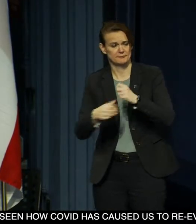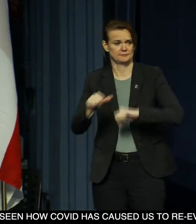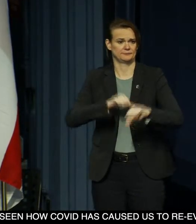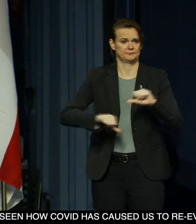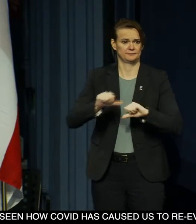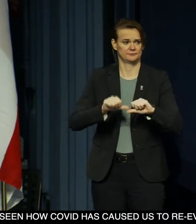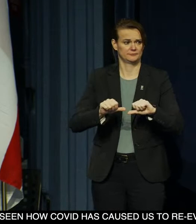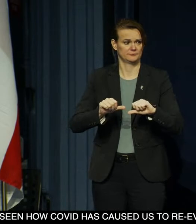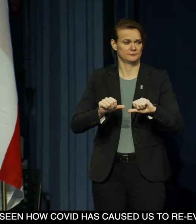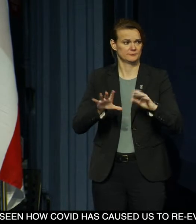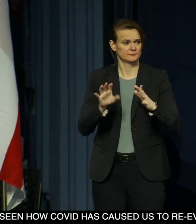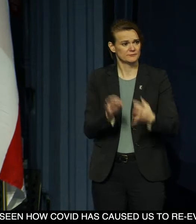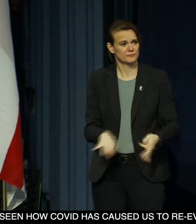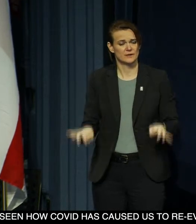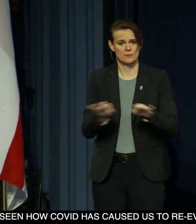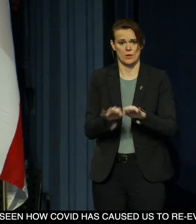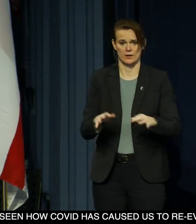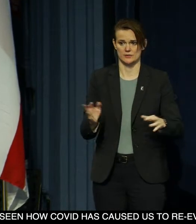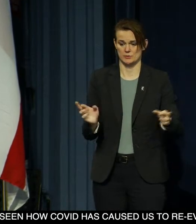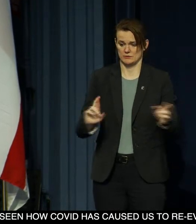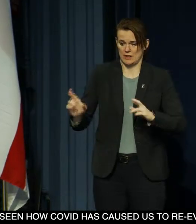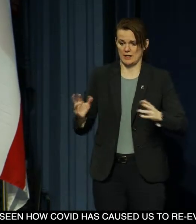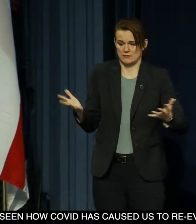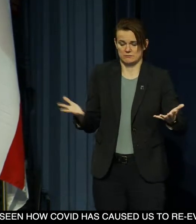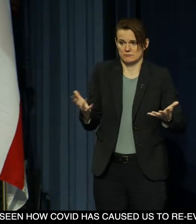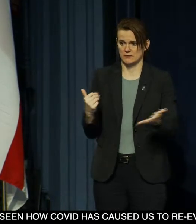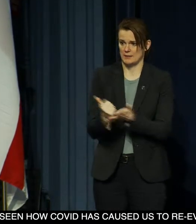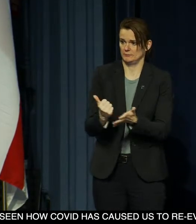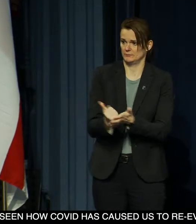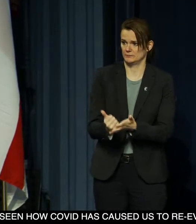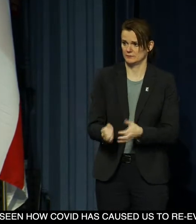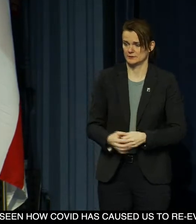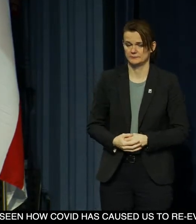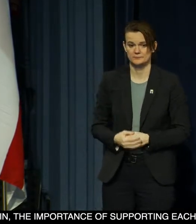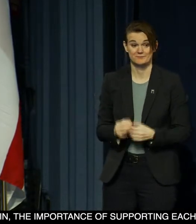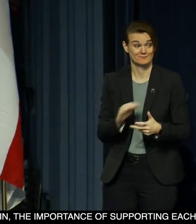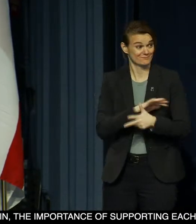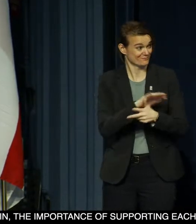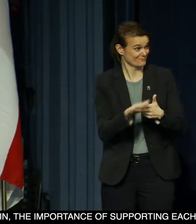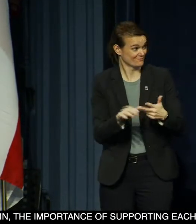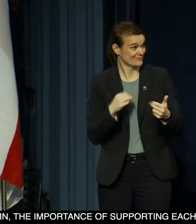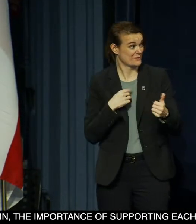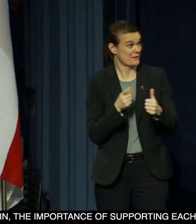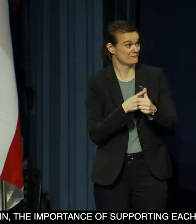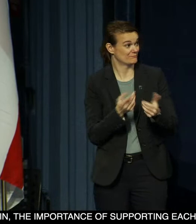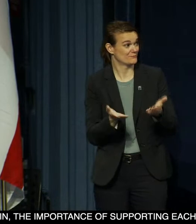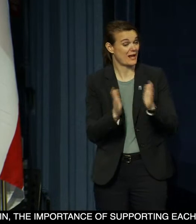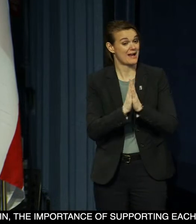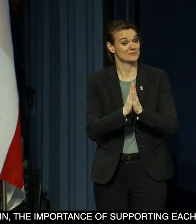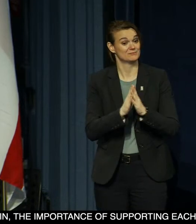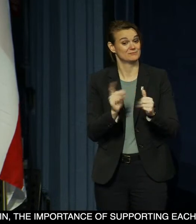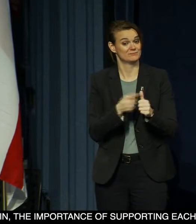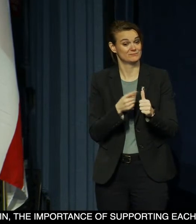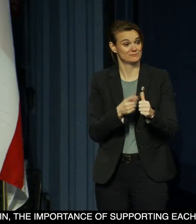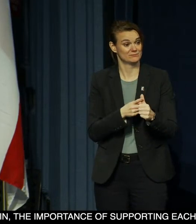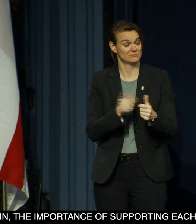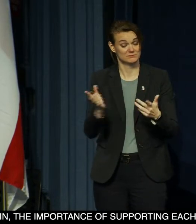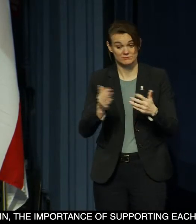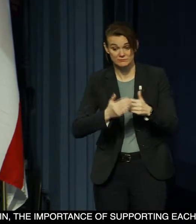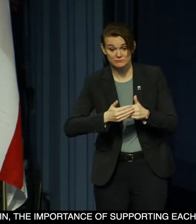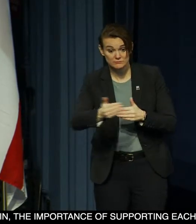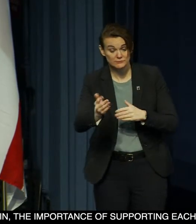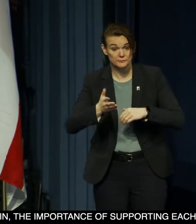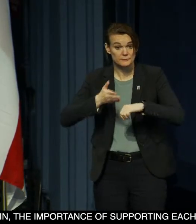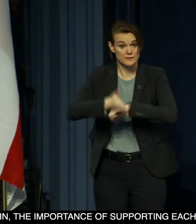and the importance of being present. So my first ask of the graduates is, as you move forward in a